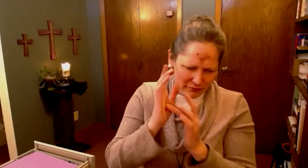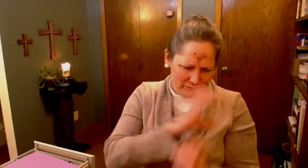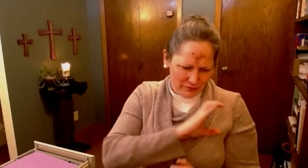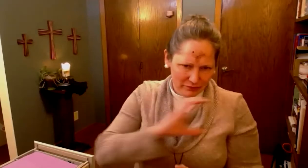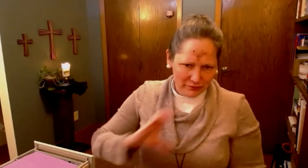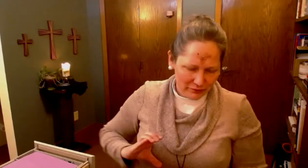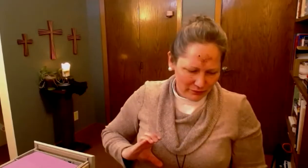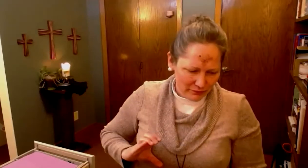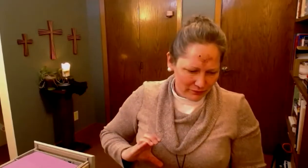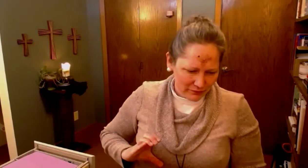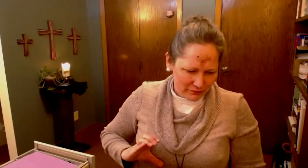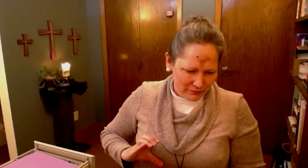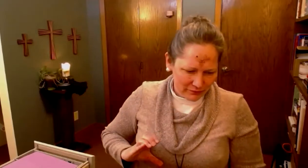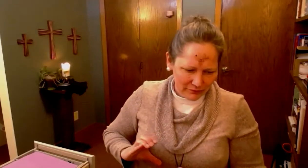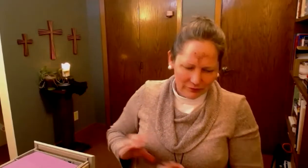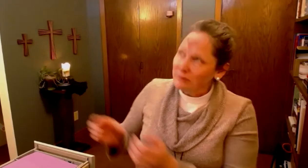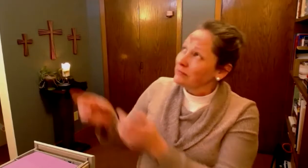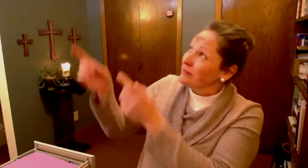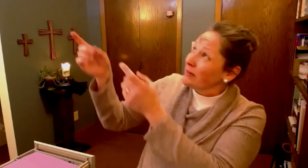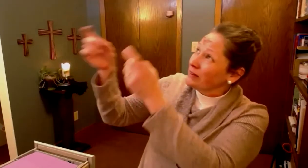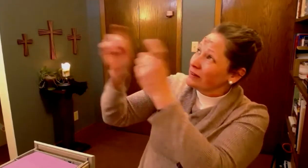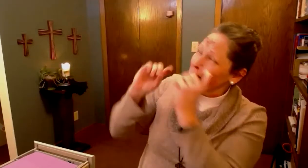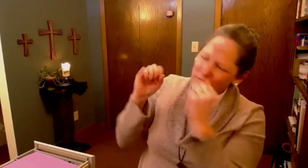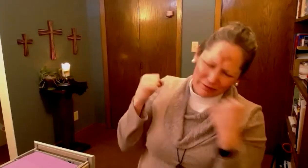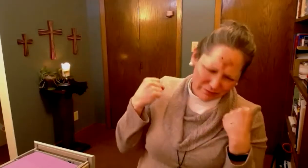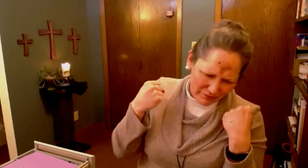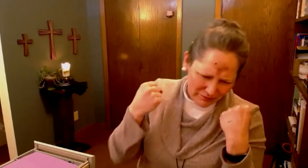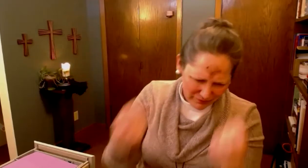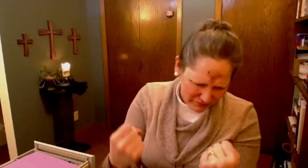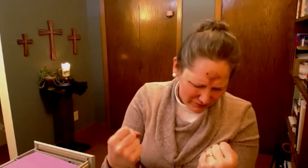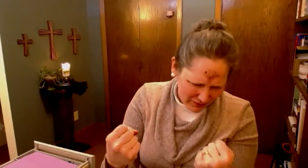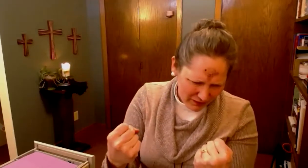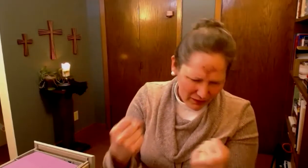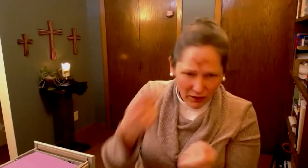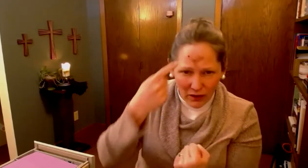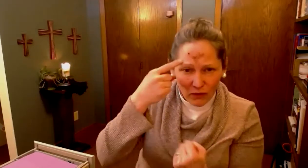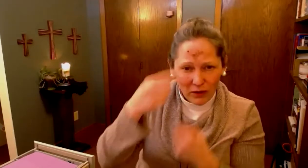Forgive us all our sins through our Lord Jesus Christ.